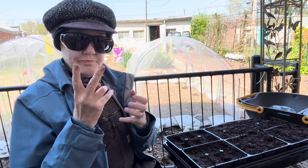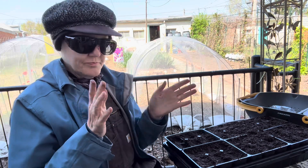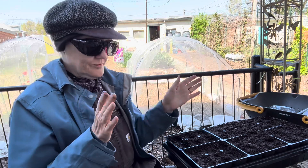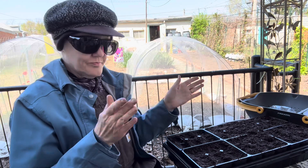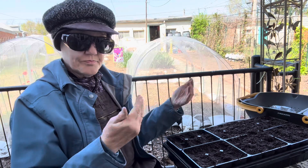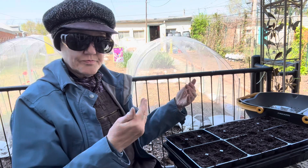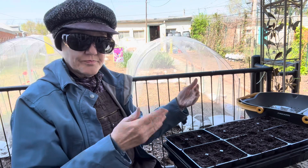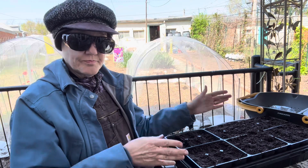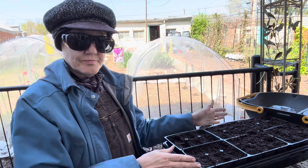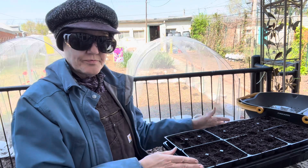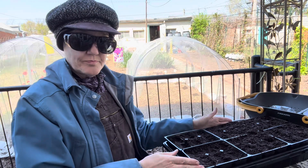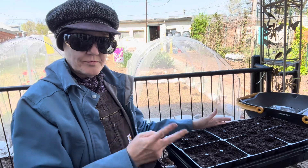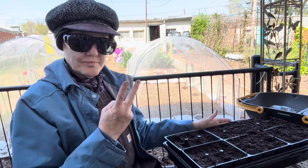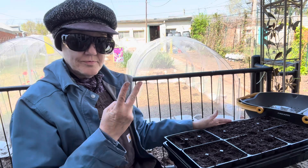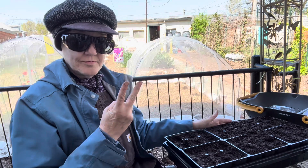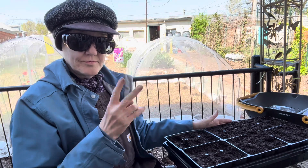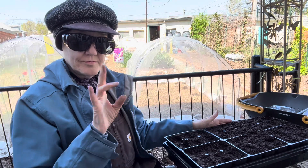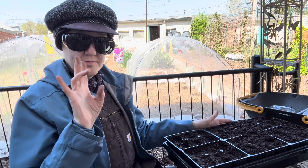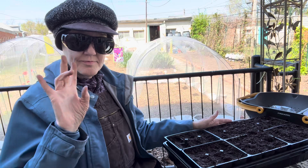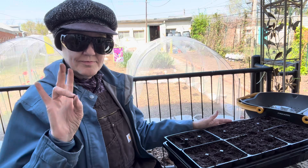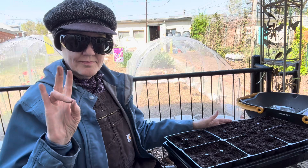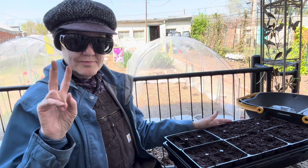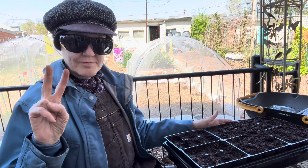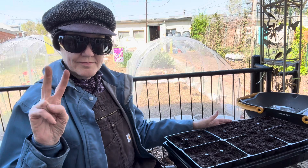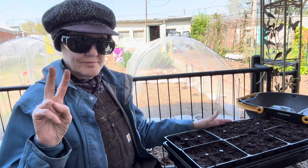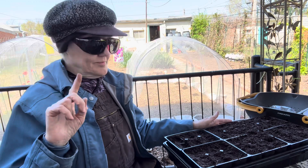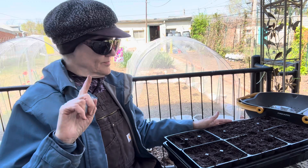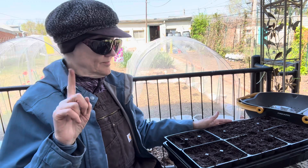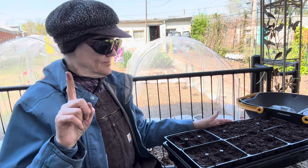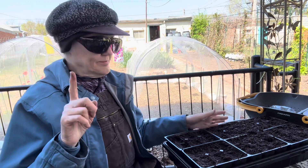have 1 tray that I already sowed and it only filled up